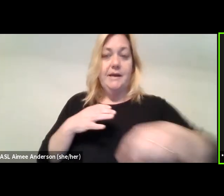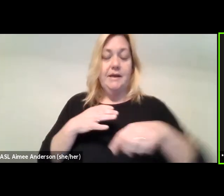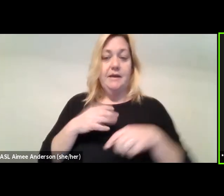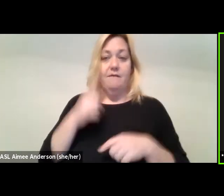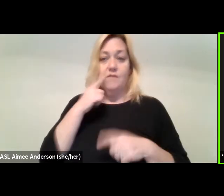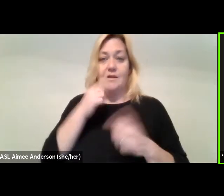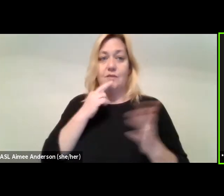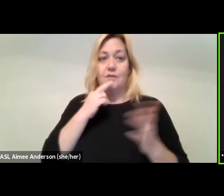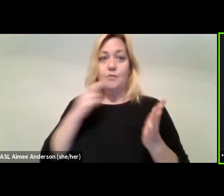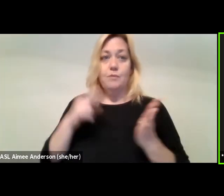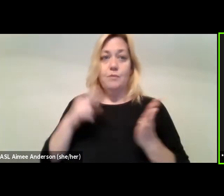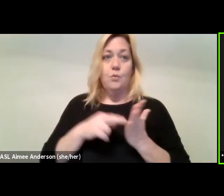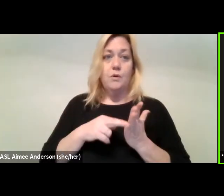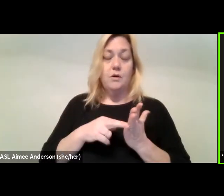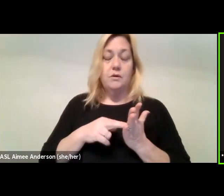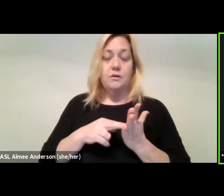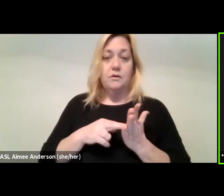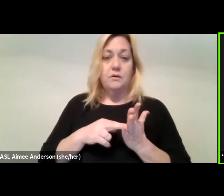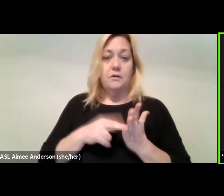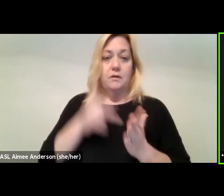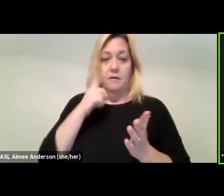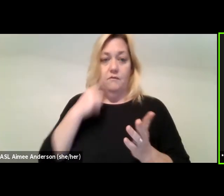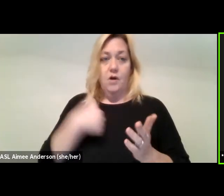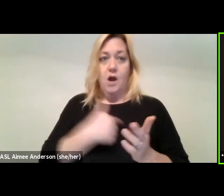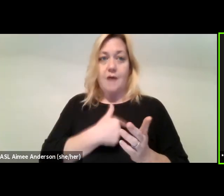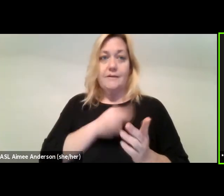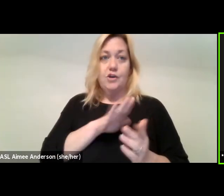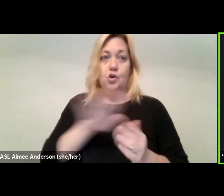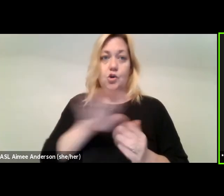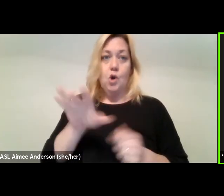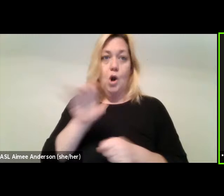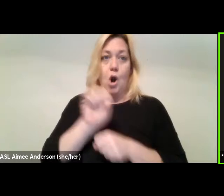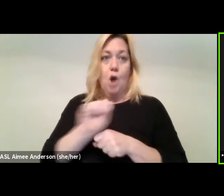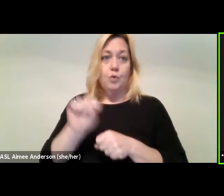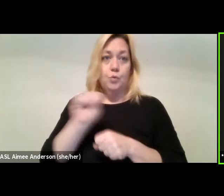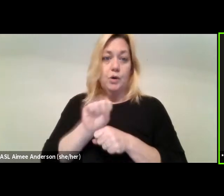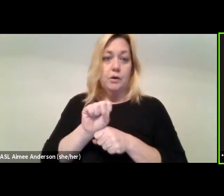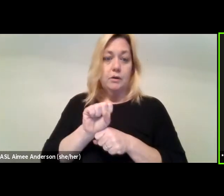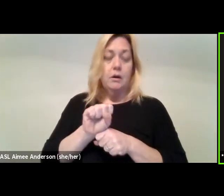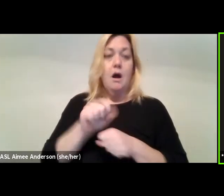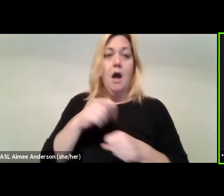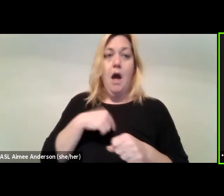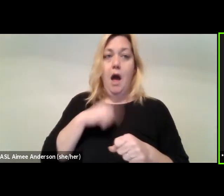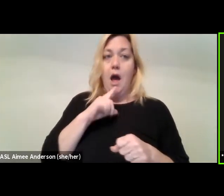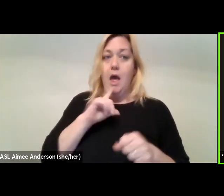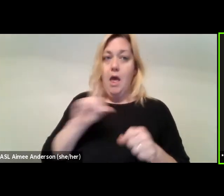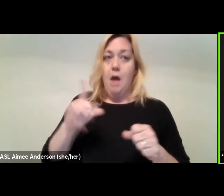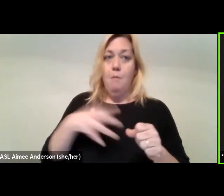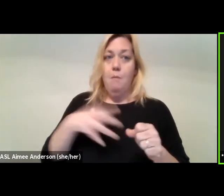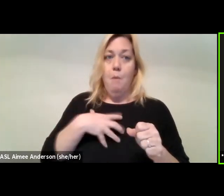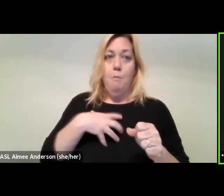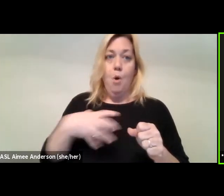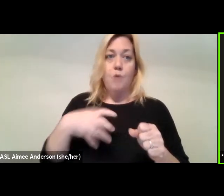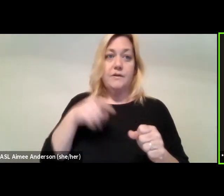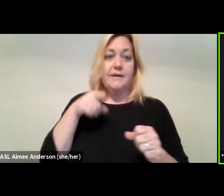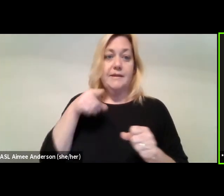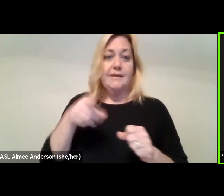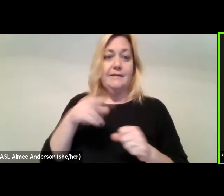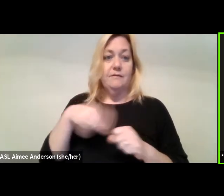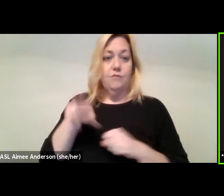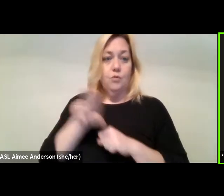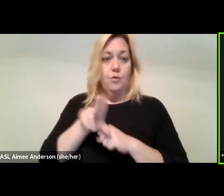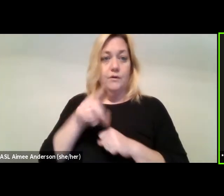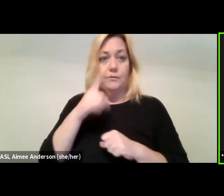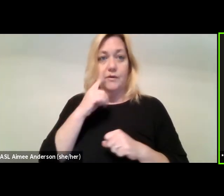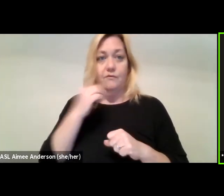report for us and for your hard work. I am opposing this report for